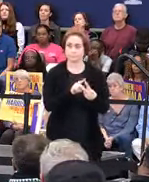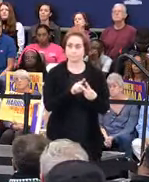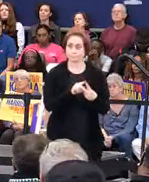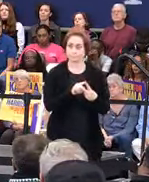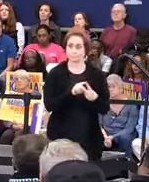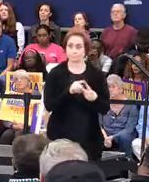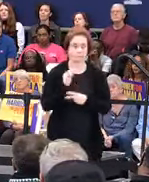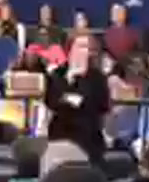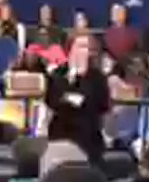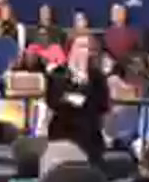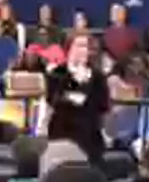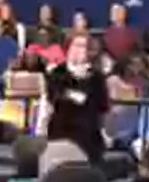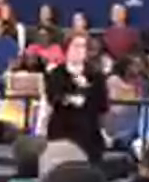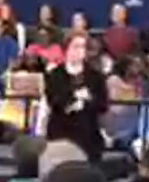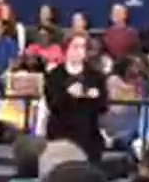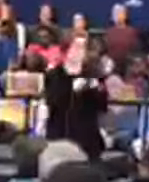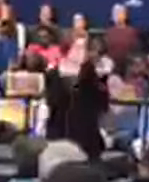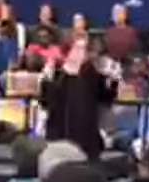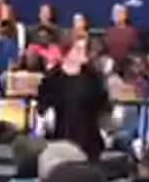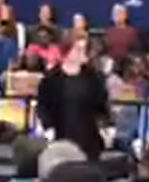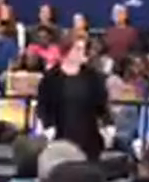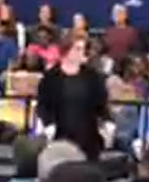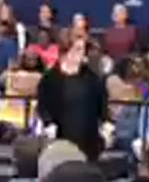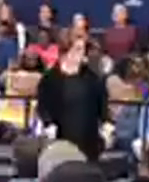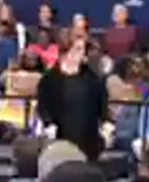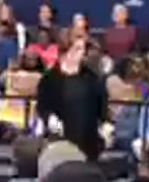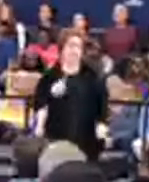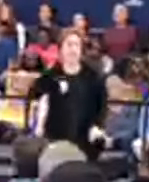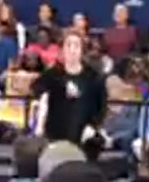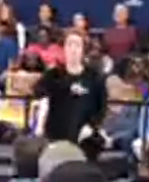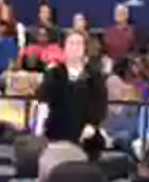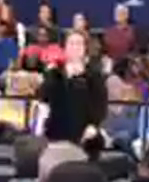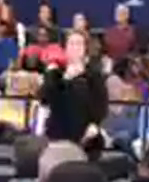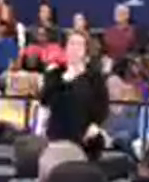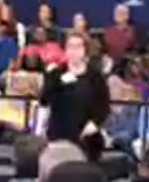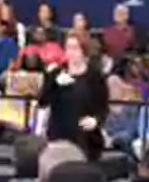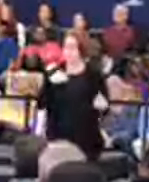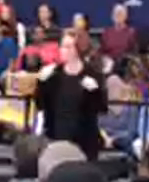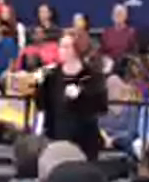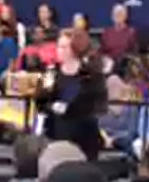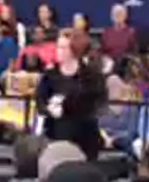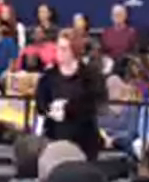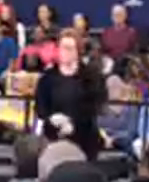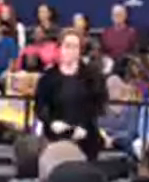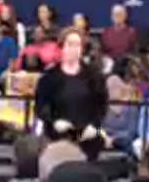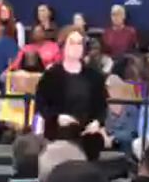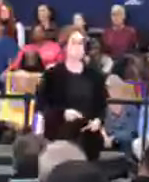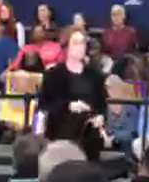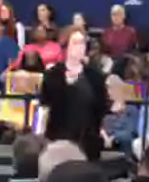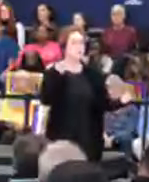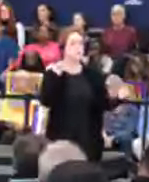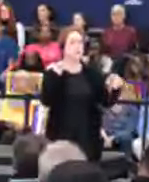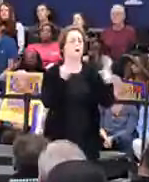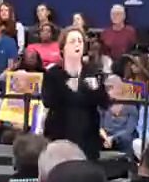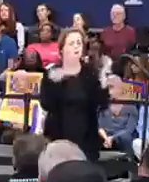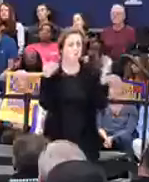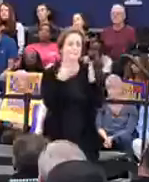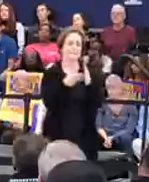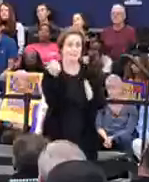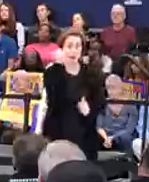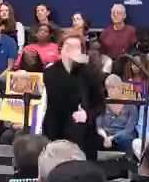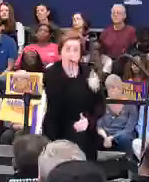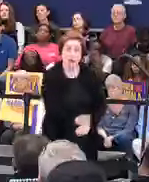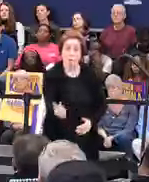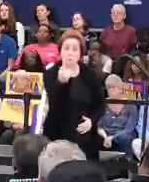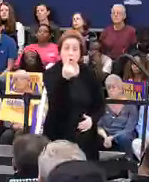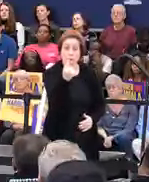in our system of justice, we have rightly said, and I feel strongly, a harm against any one of us